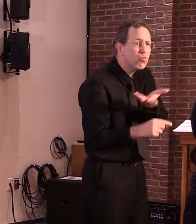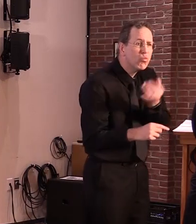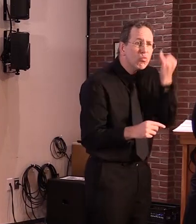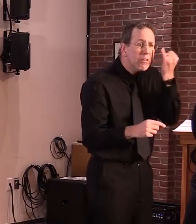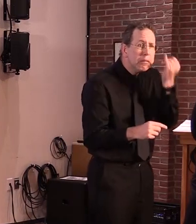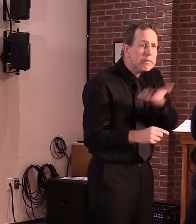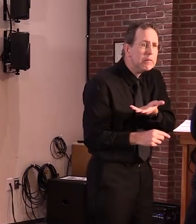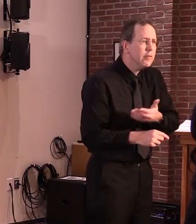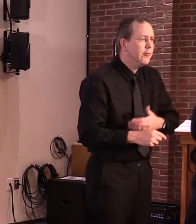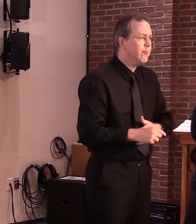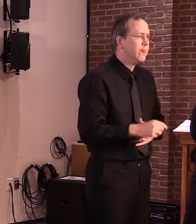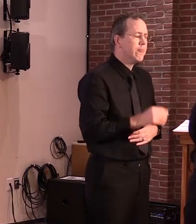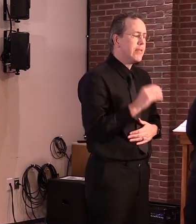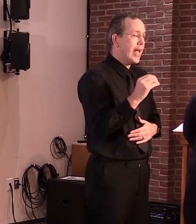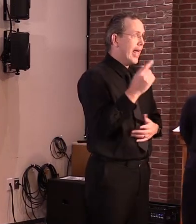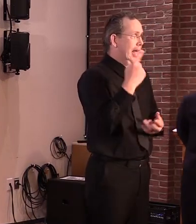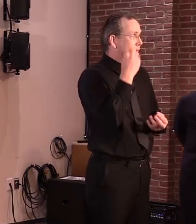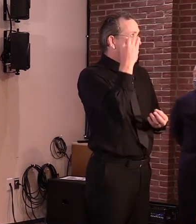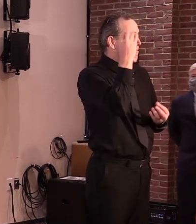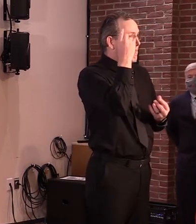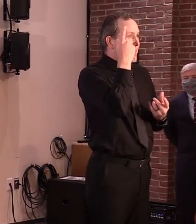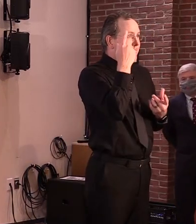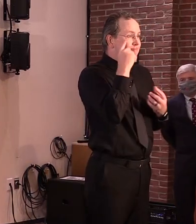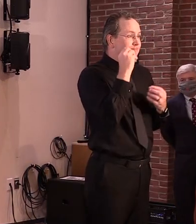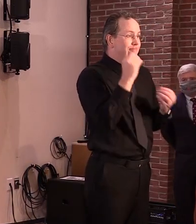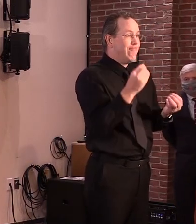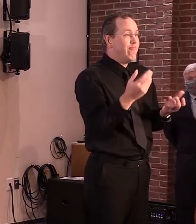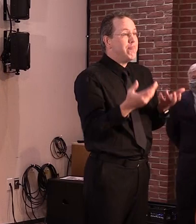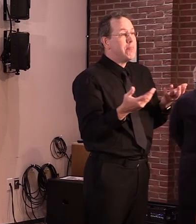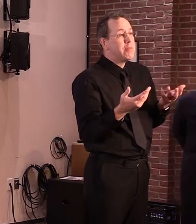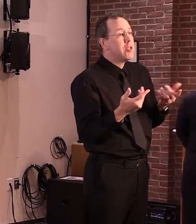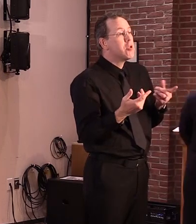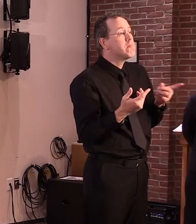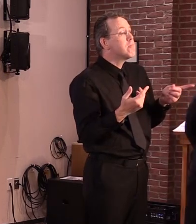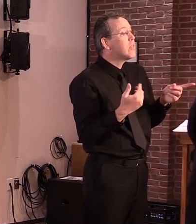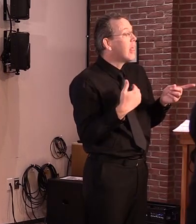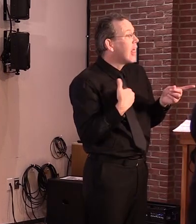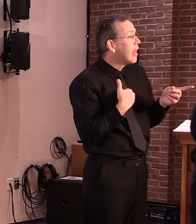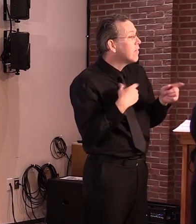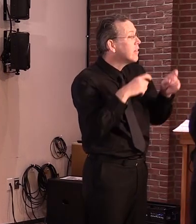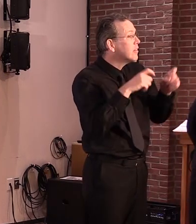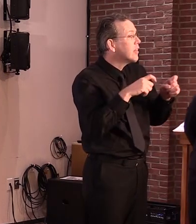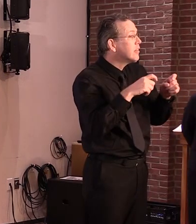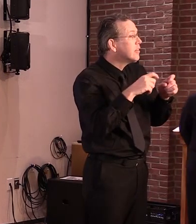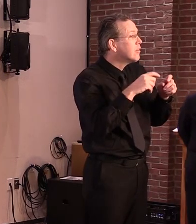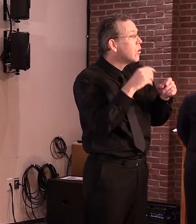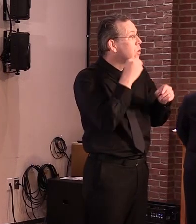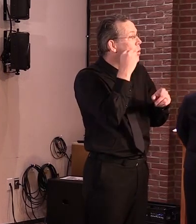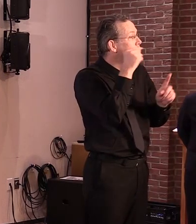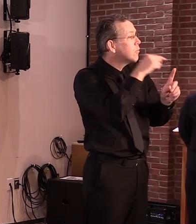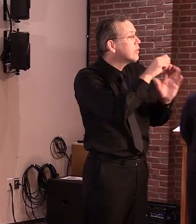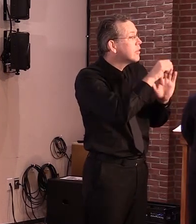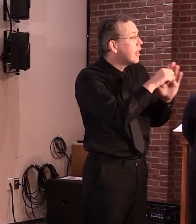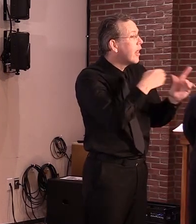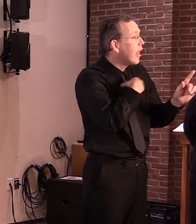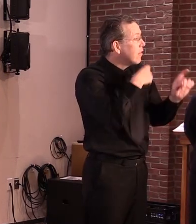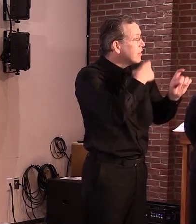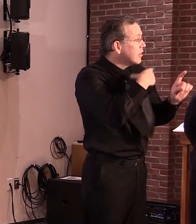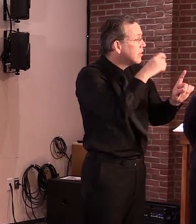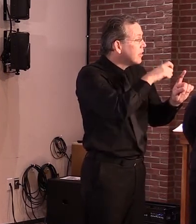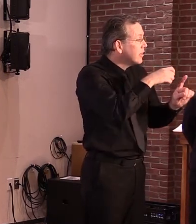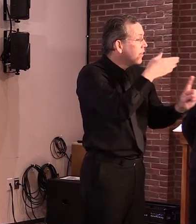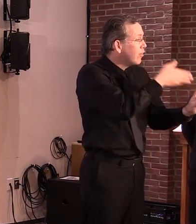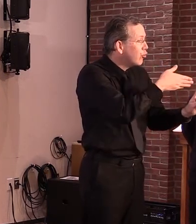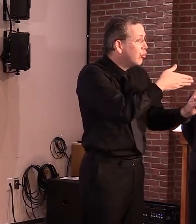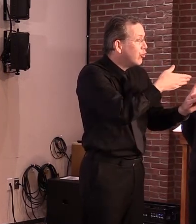at, you know, having a test in another state and then coming to the state, or quarantining another state and then, you know, certifying that of some